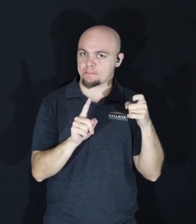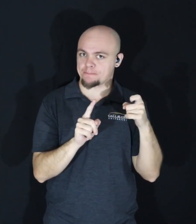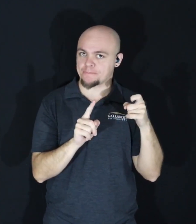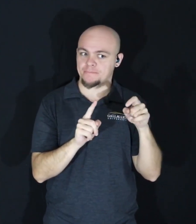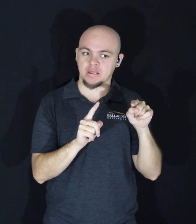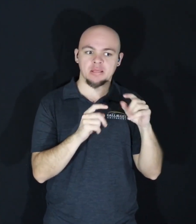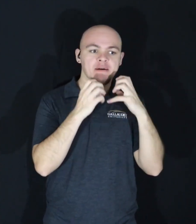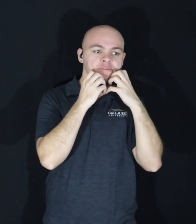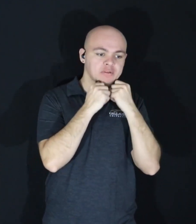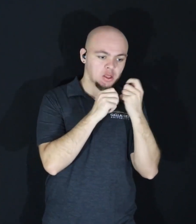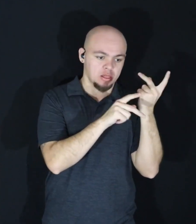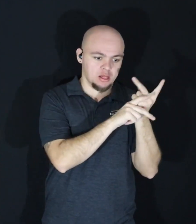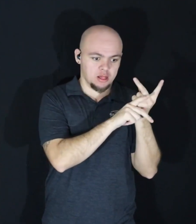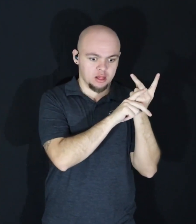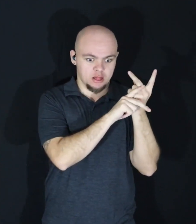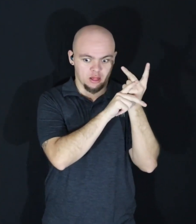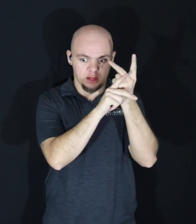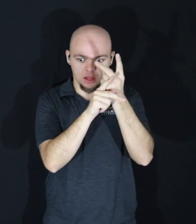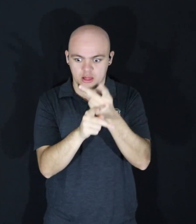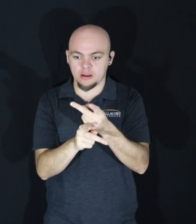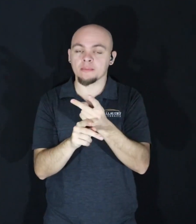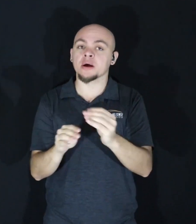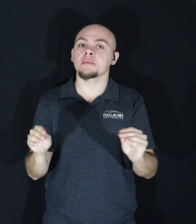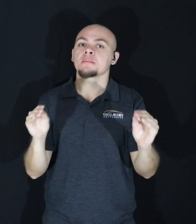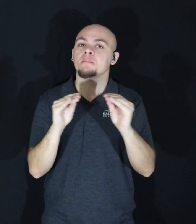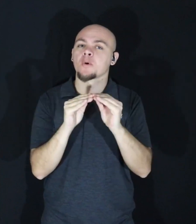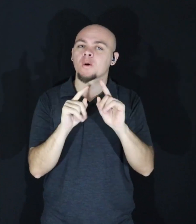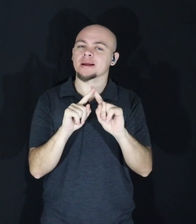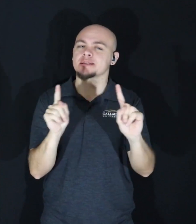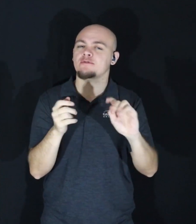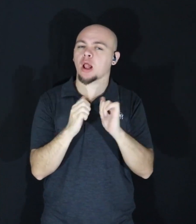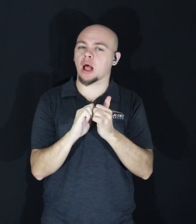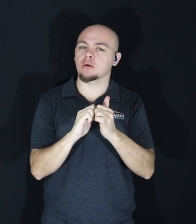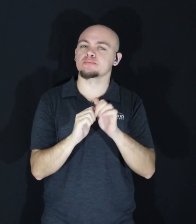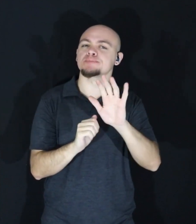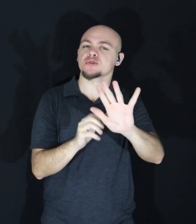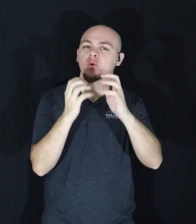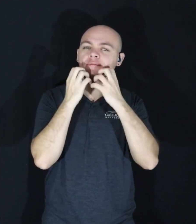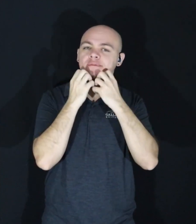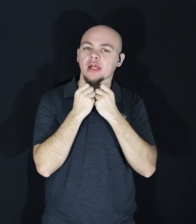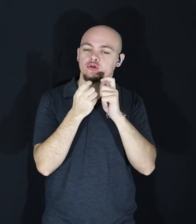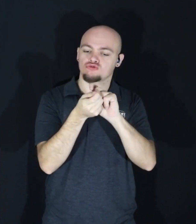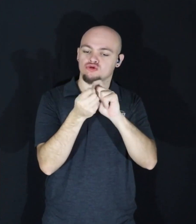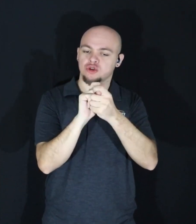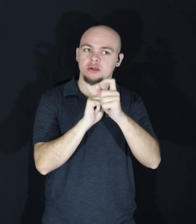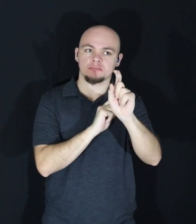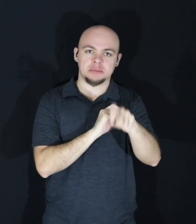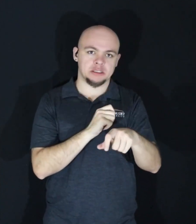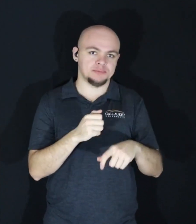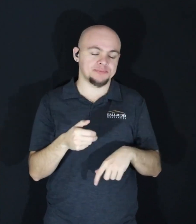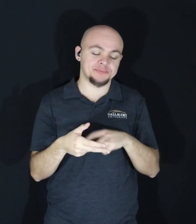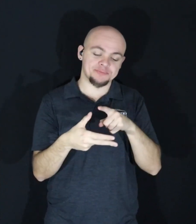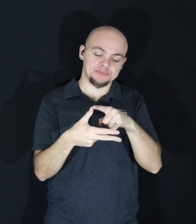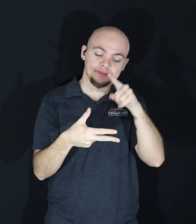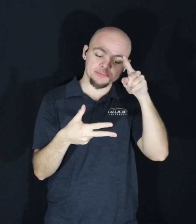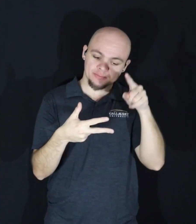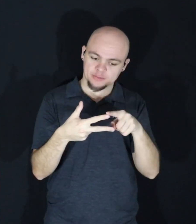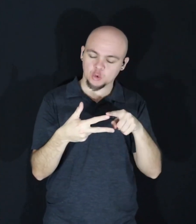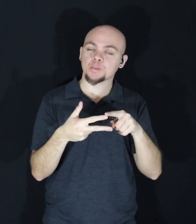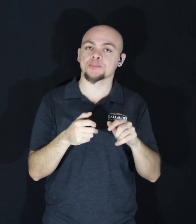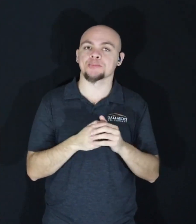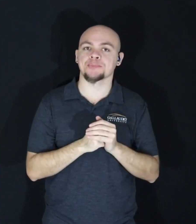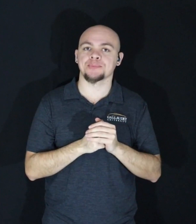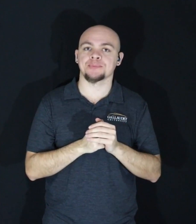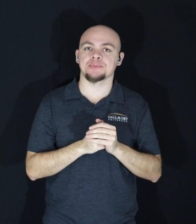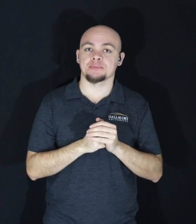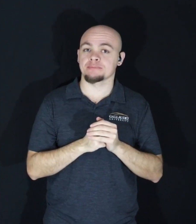where we are now, but to do more and to do differently, you need to change your values. Step number 2 is